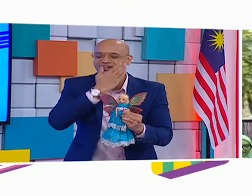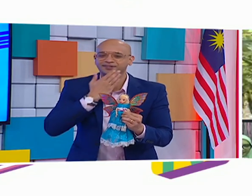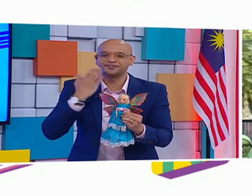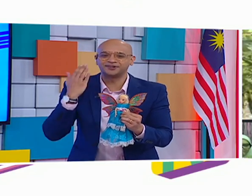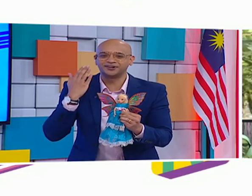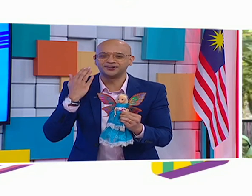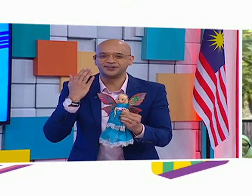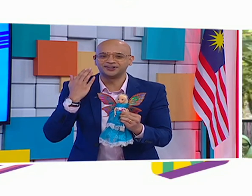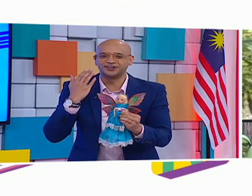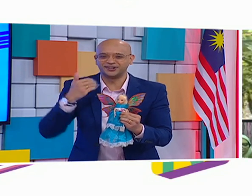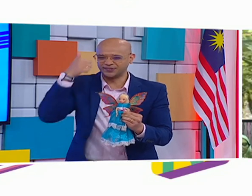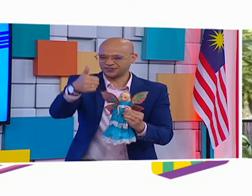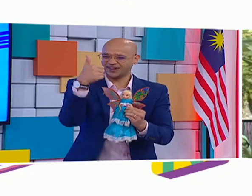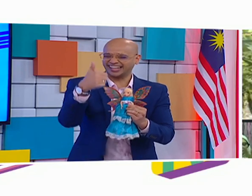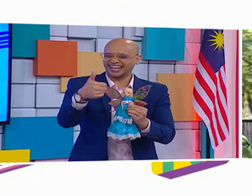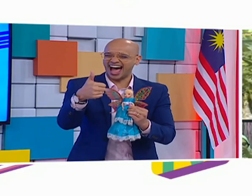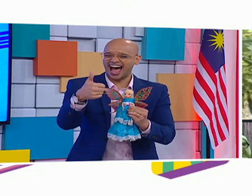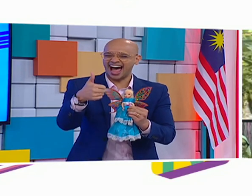beautiful.